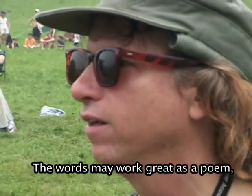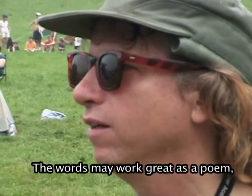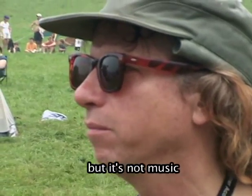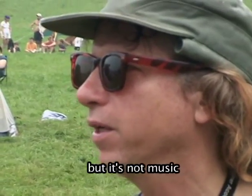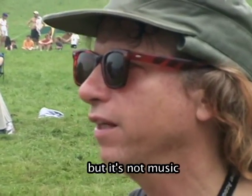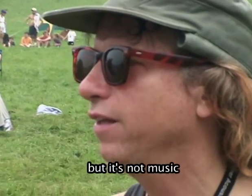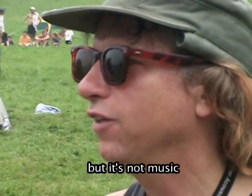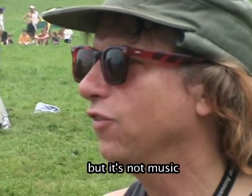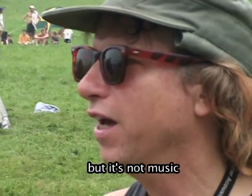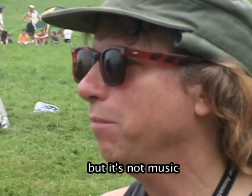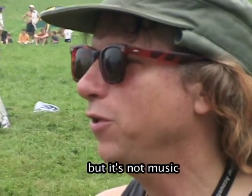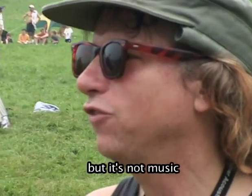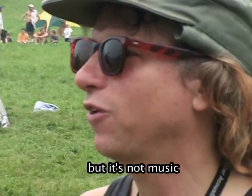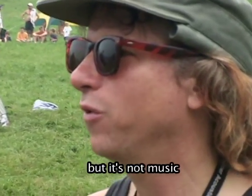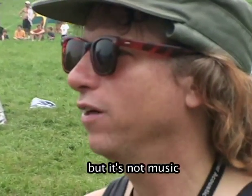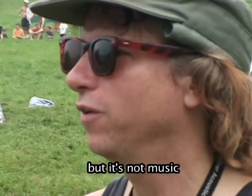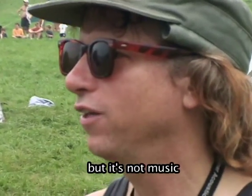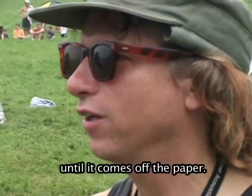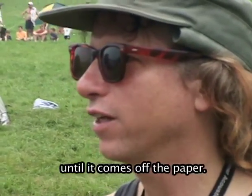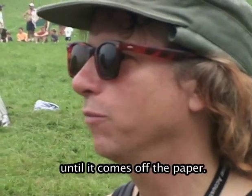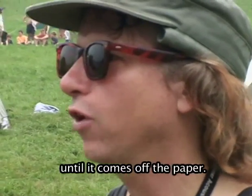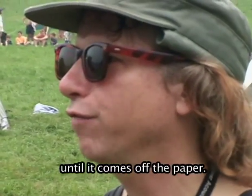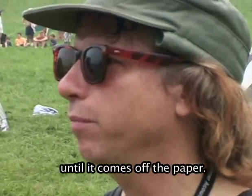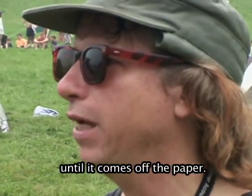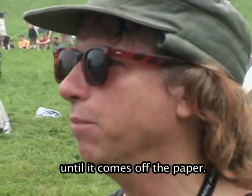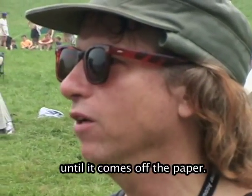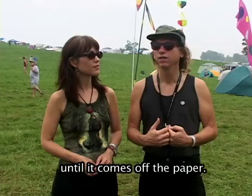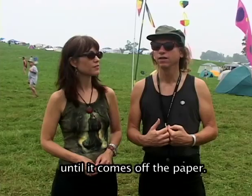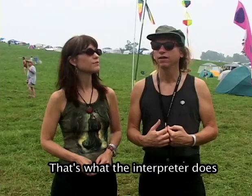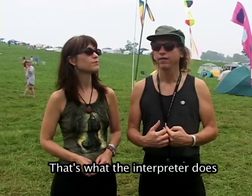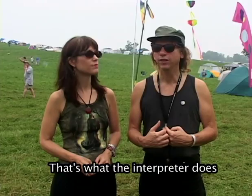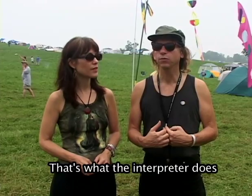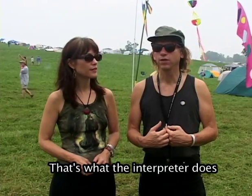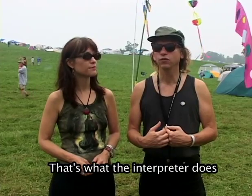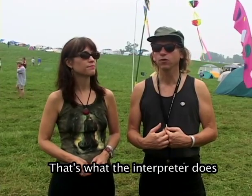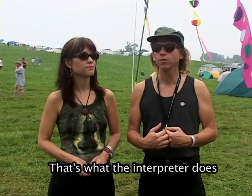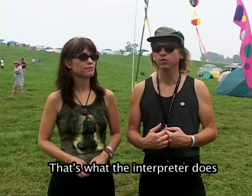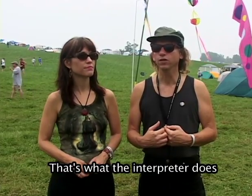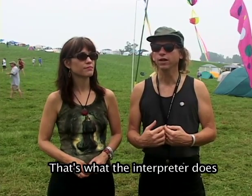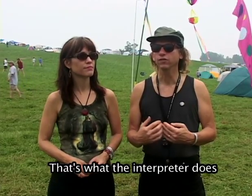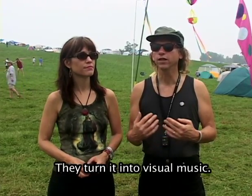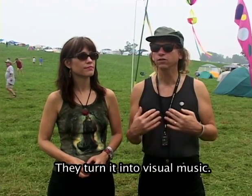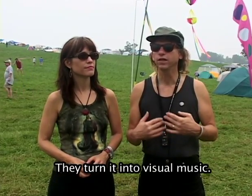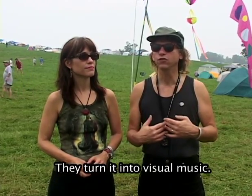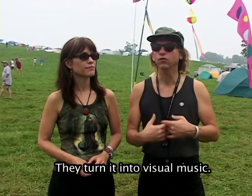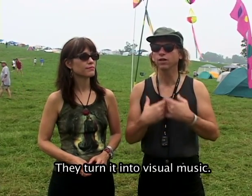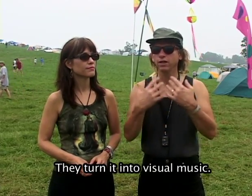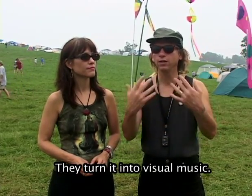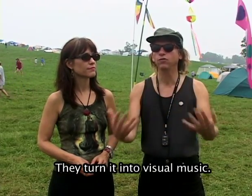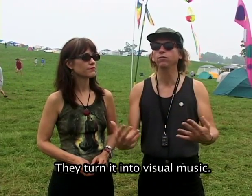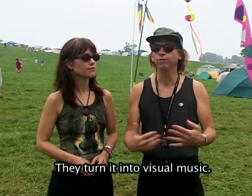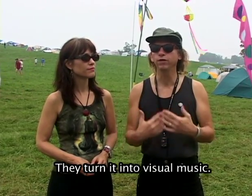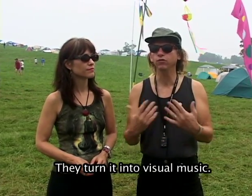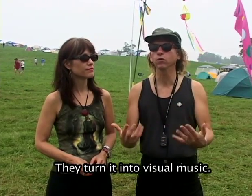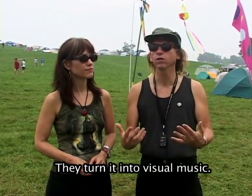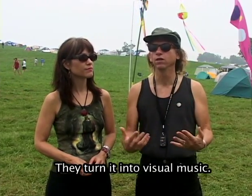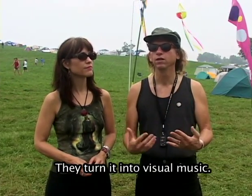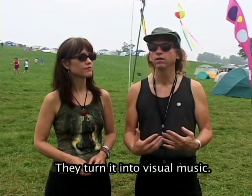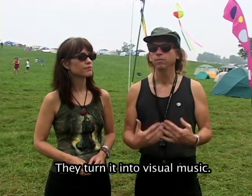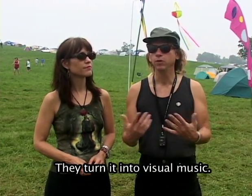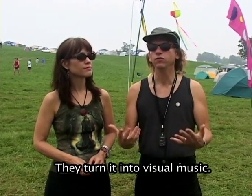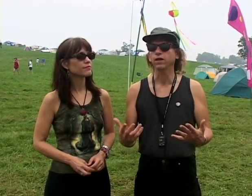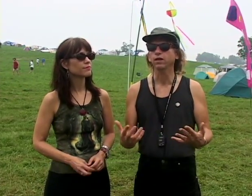poem, but it's not music until it comes off the paper. And that's what the interpreter does. They turn it into